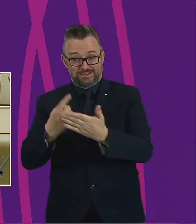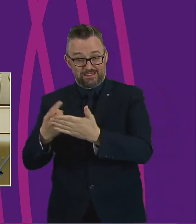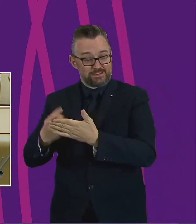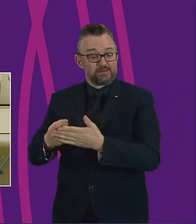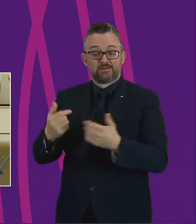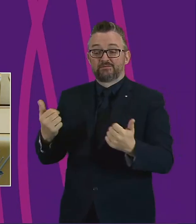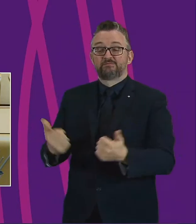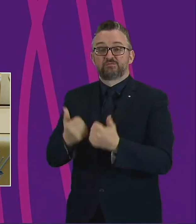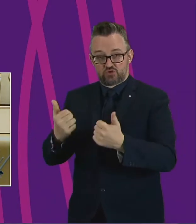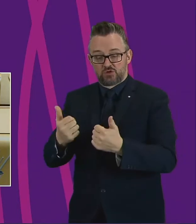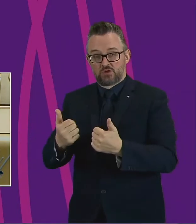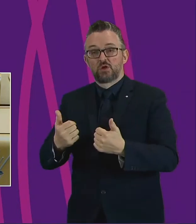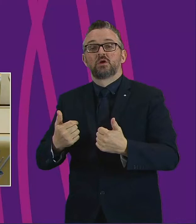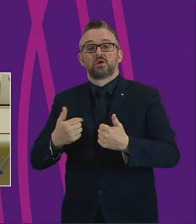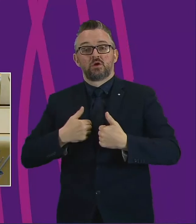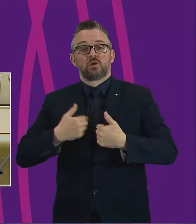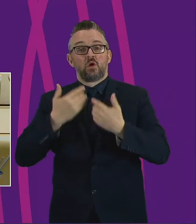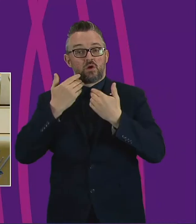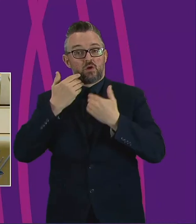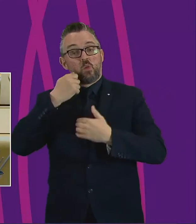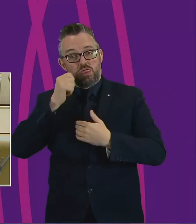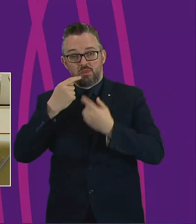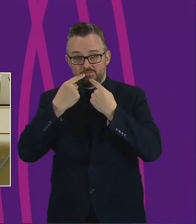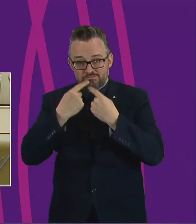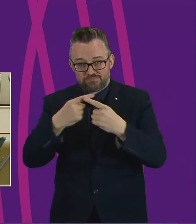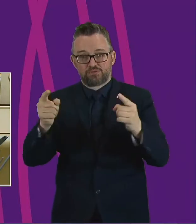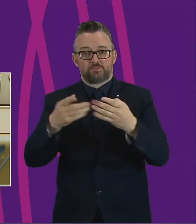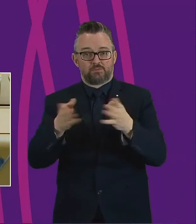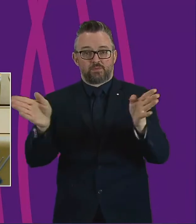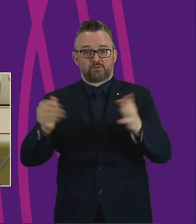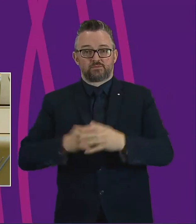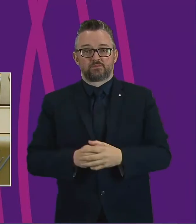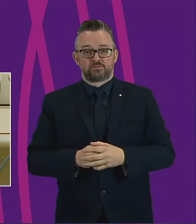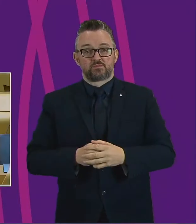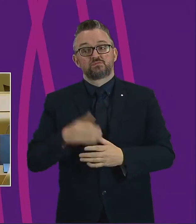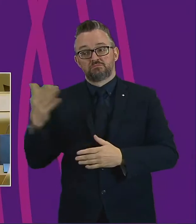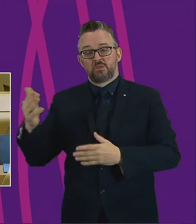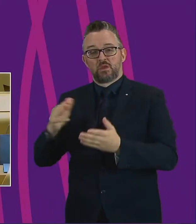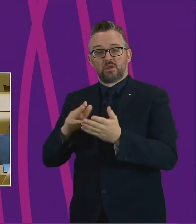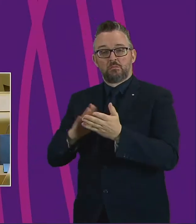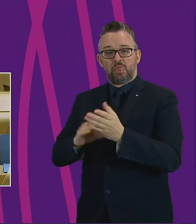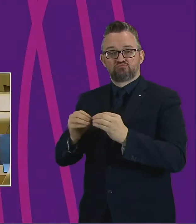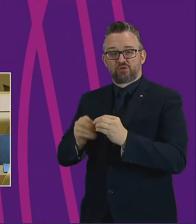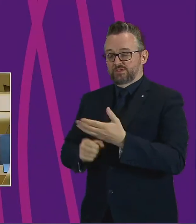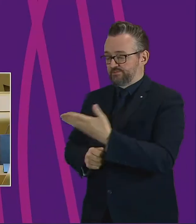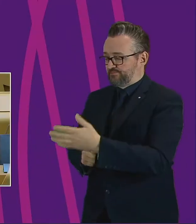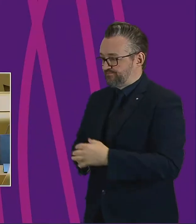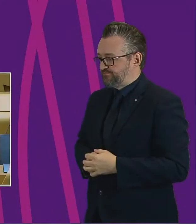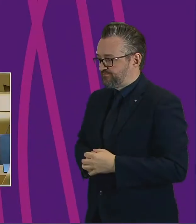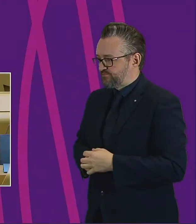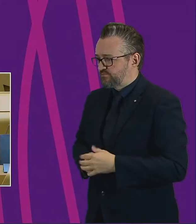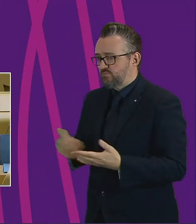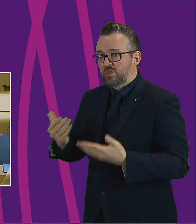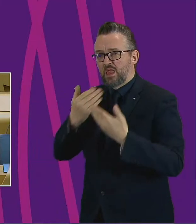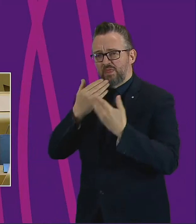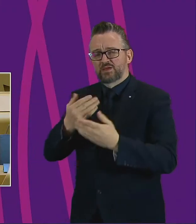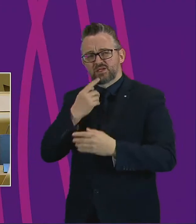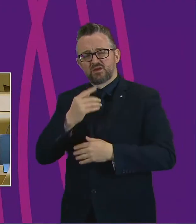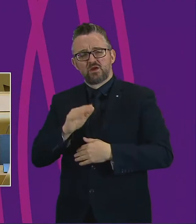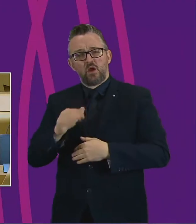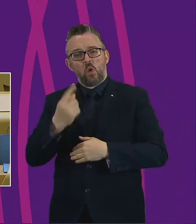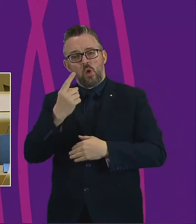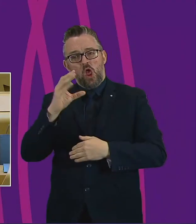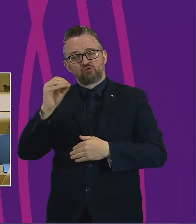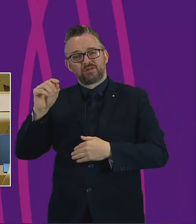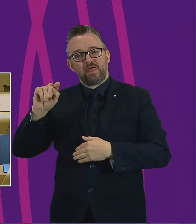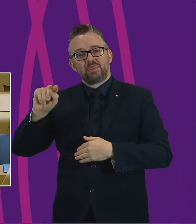individuals, then we will make sure that members know what those are. Miles Briggs. Thank you, Deputy Presiding Officer. More than 100,000 tests